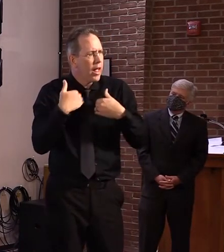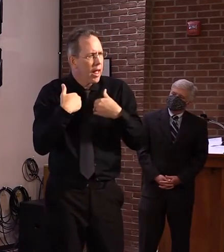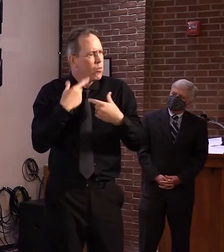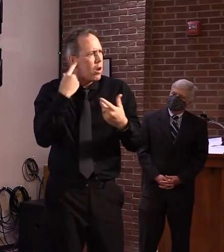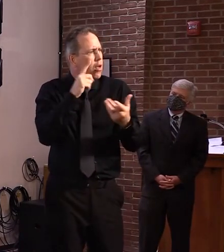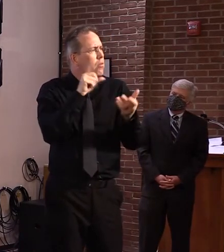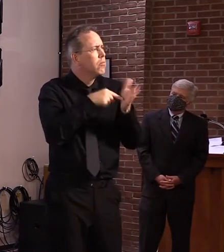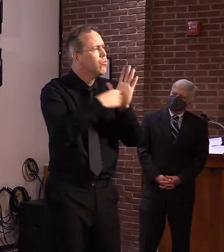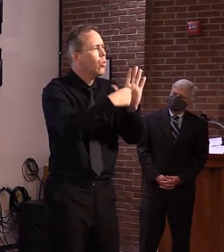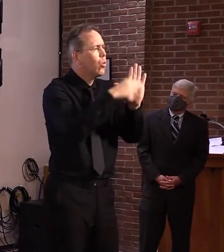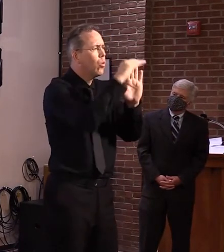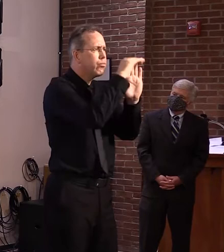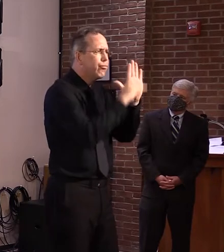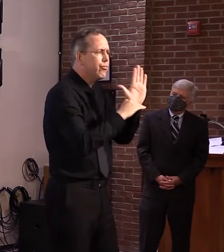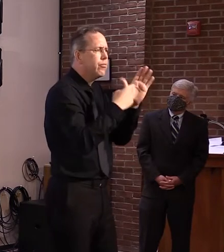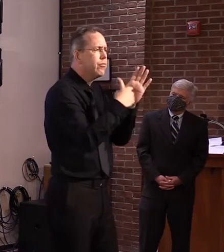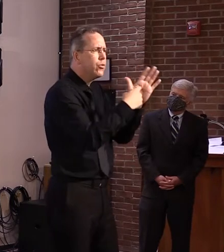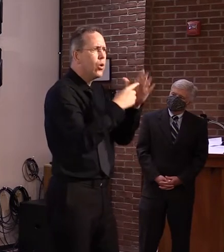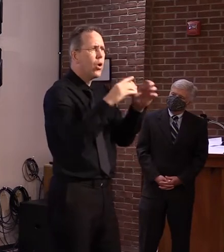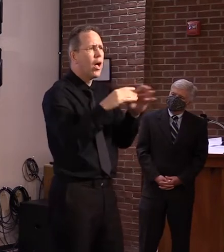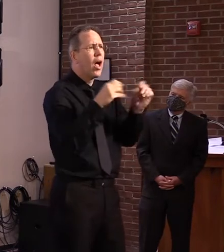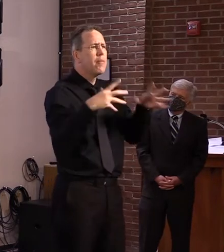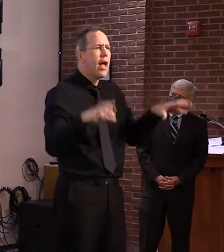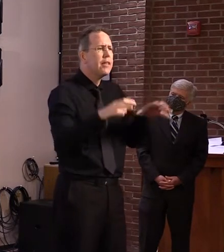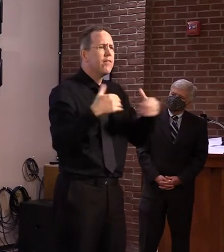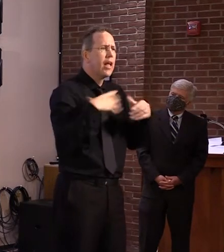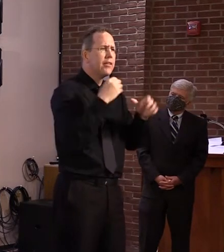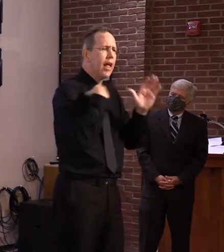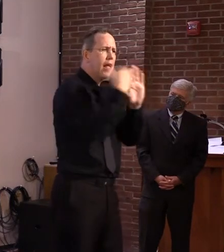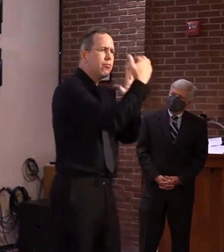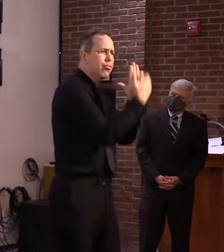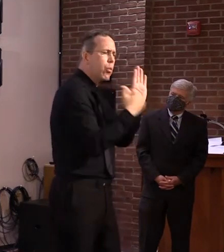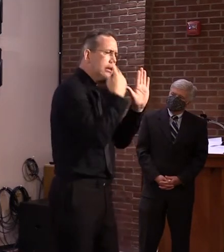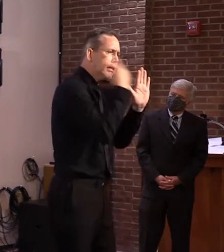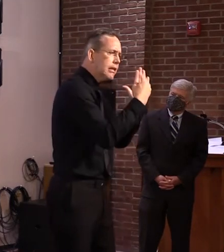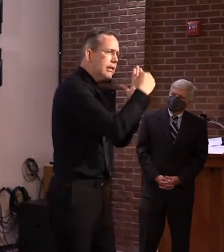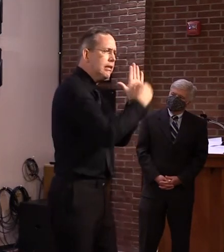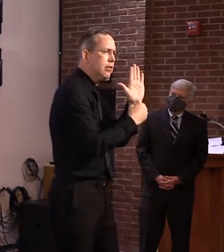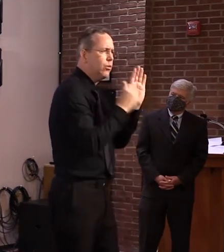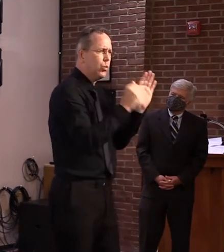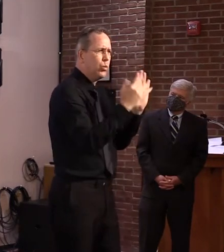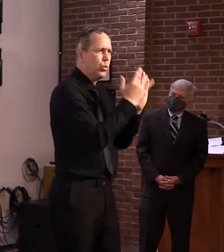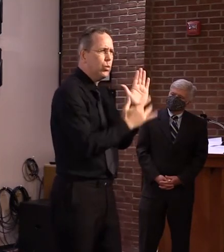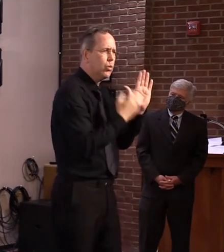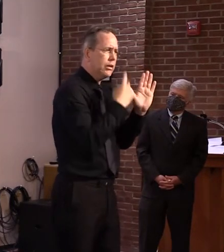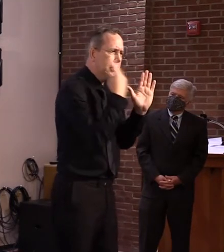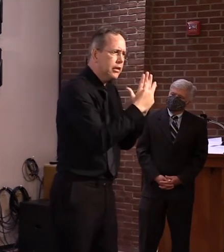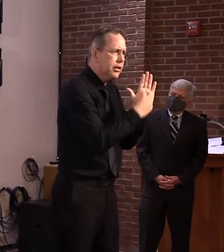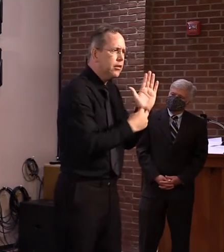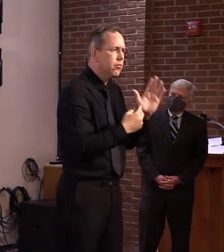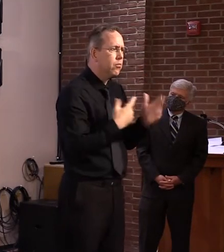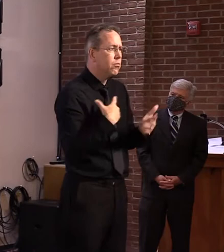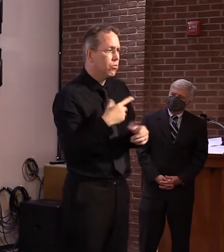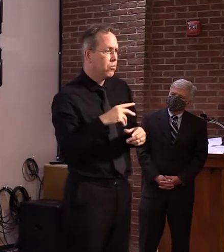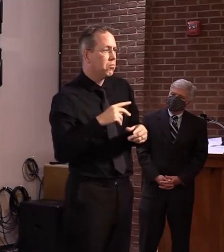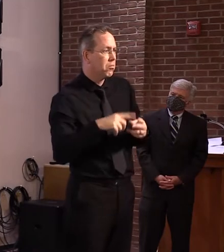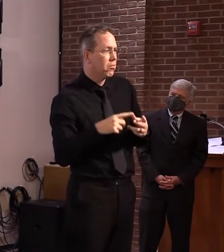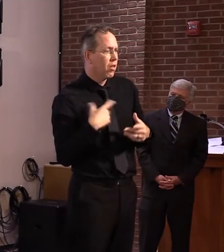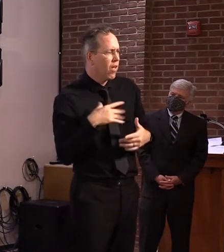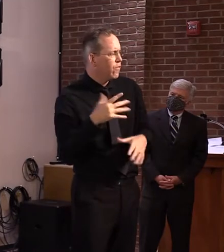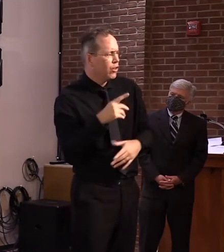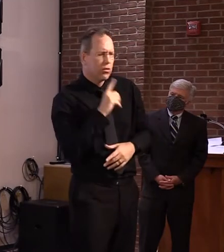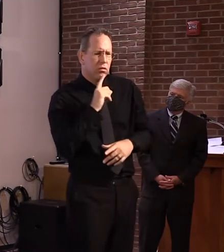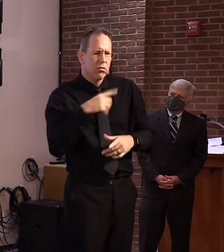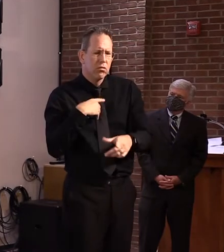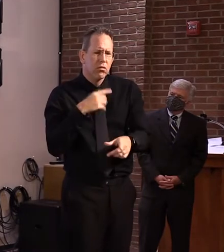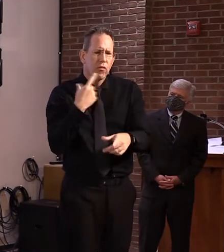He should have received an email over the weekend regarding the second half. In the first half, I just presented in my opening comments. Maybe you could